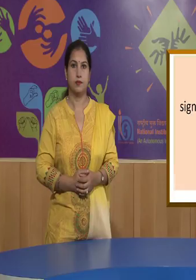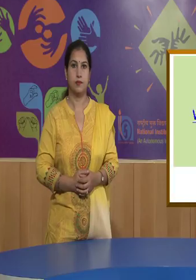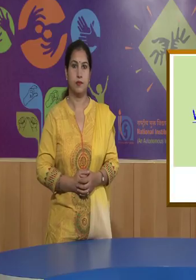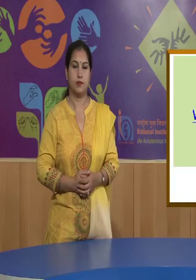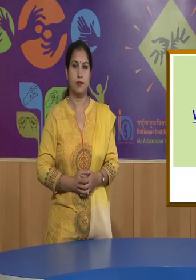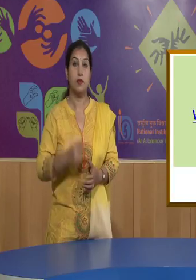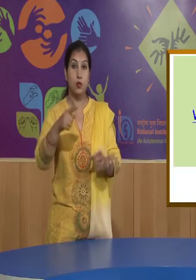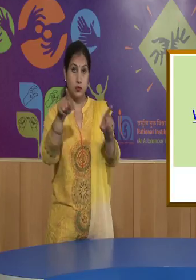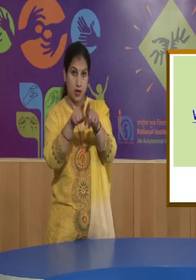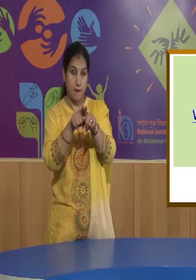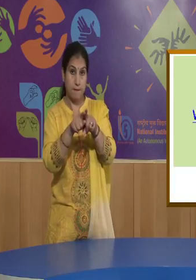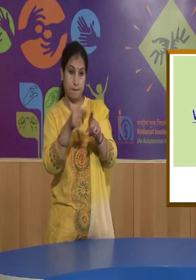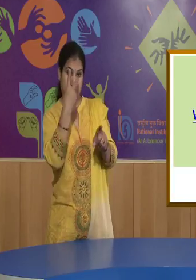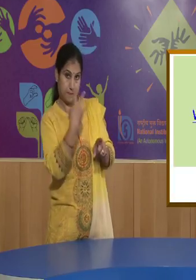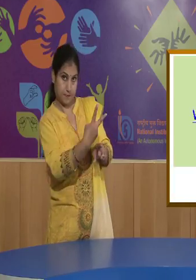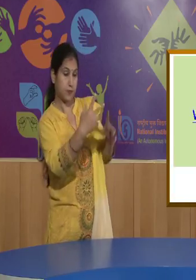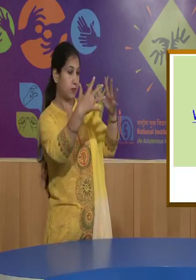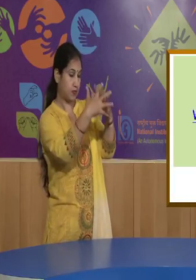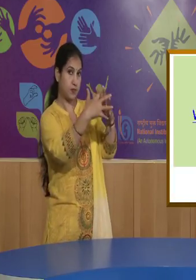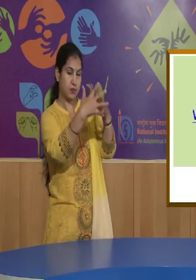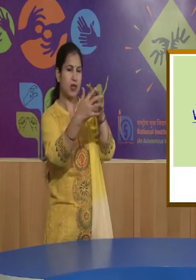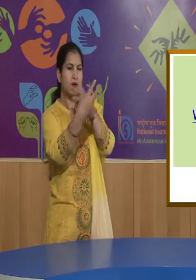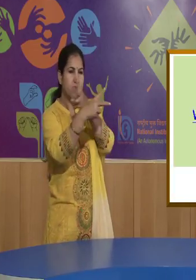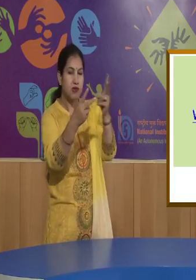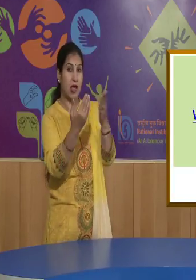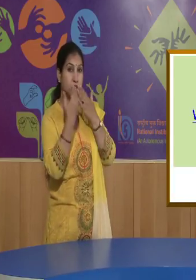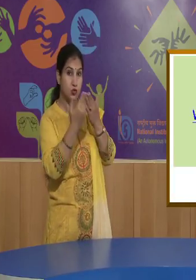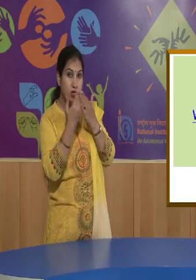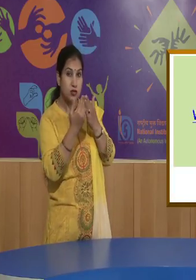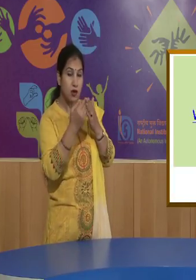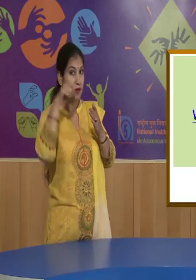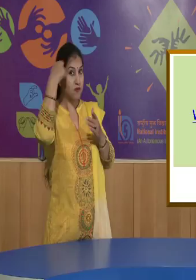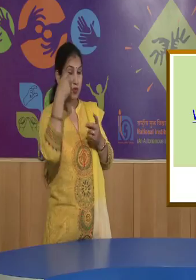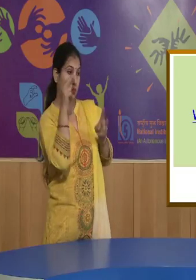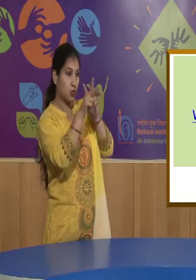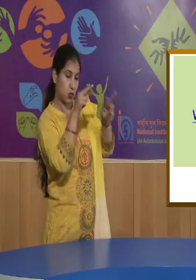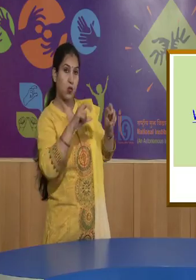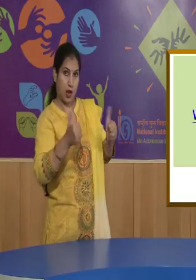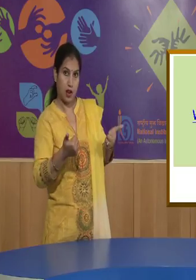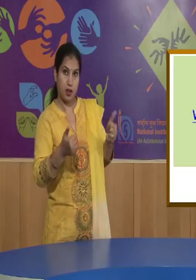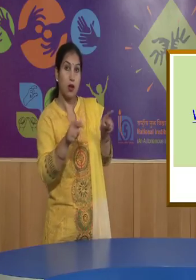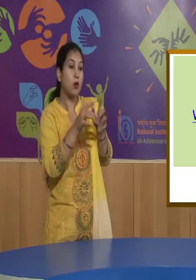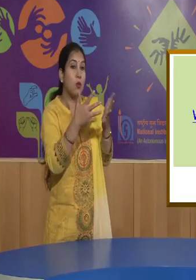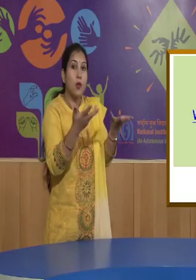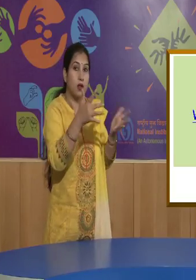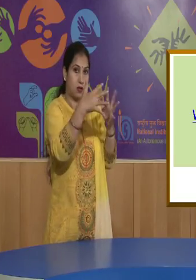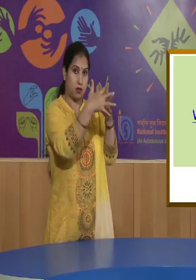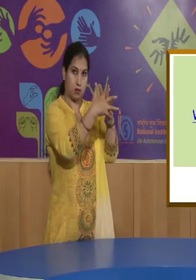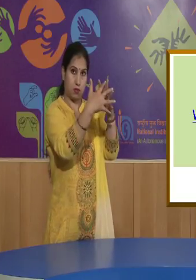You can see various educational videos at NIOS YouTube channel.